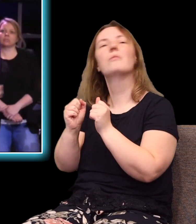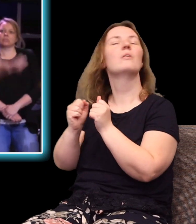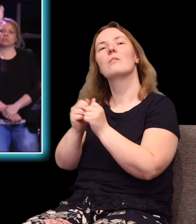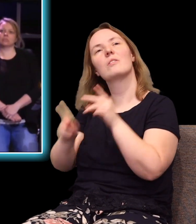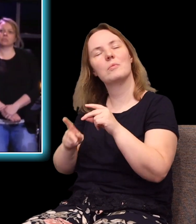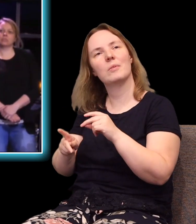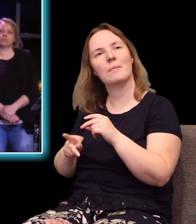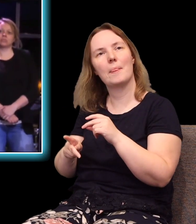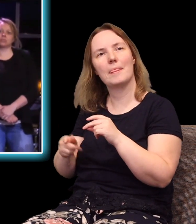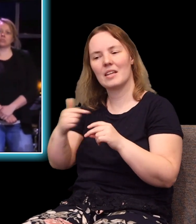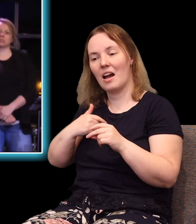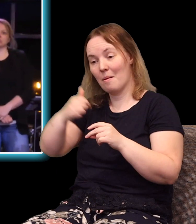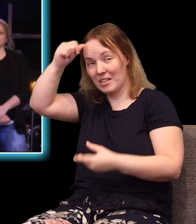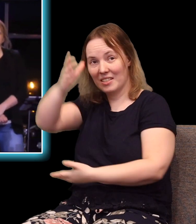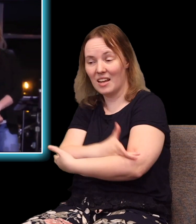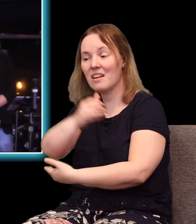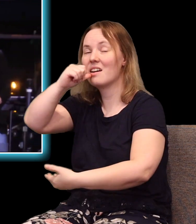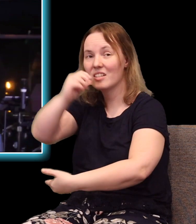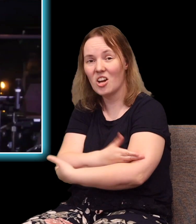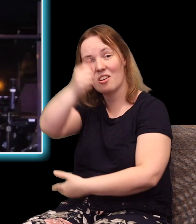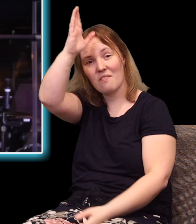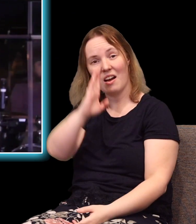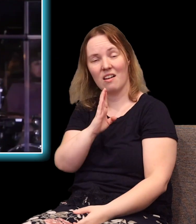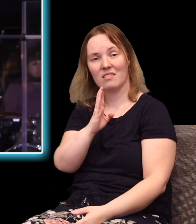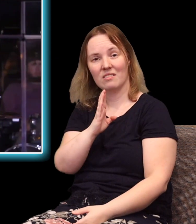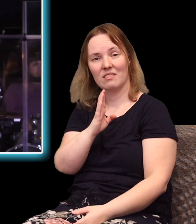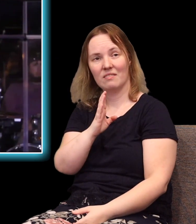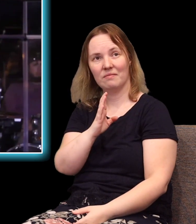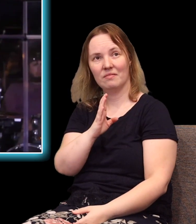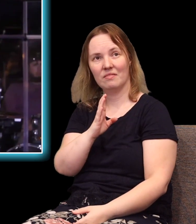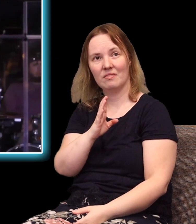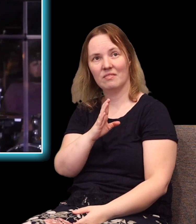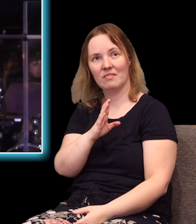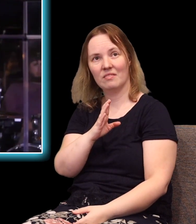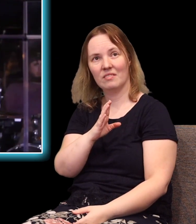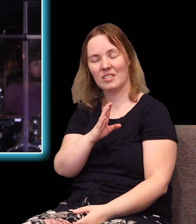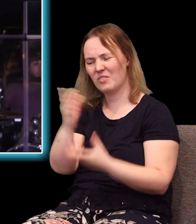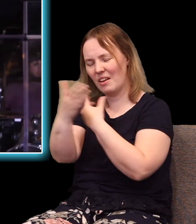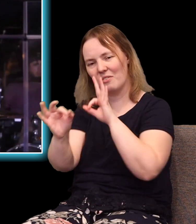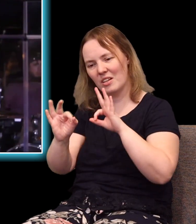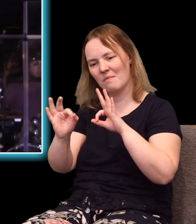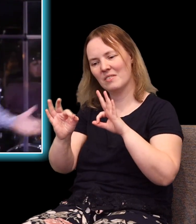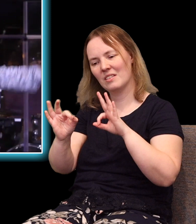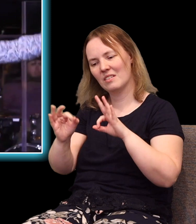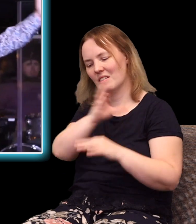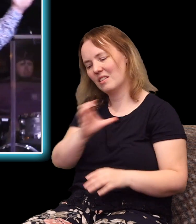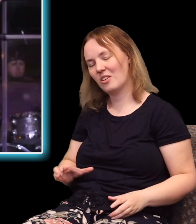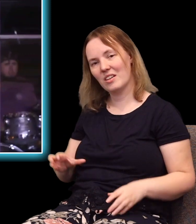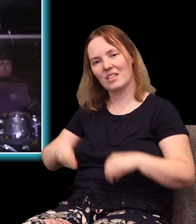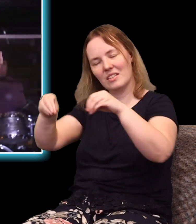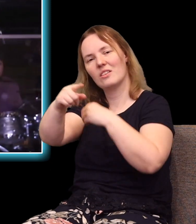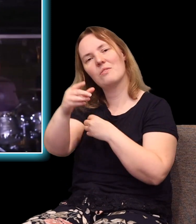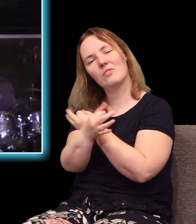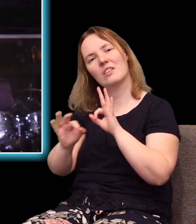people. I'm encouraging. You know, I'm a son of God. I'm a daughter of God. It's for that freedom that Christ has set you